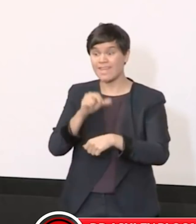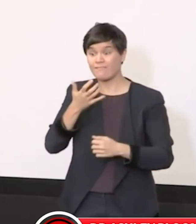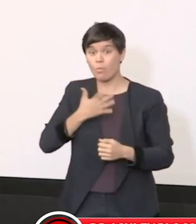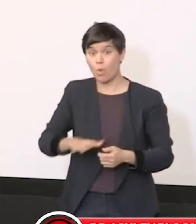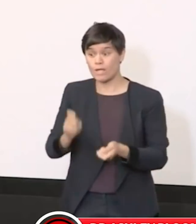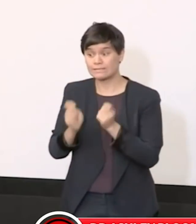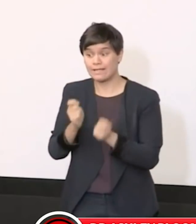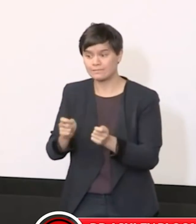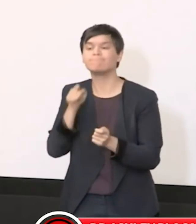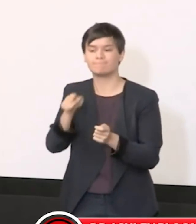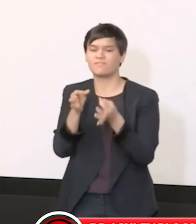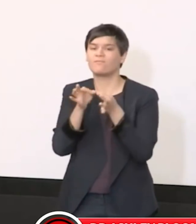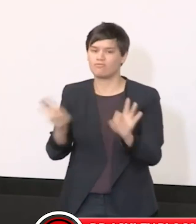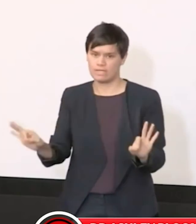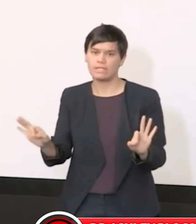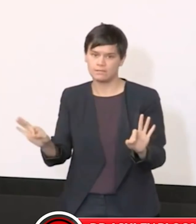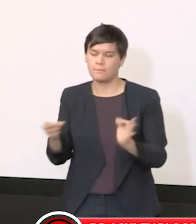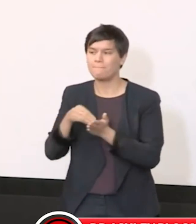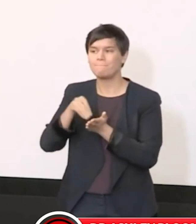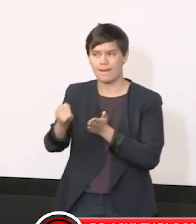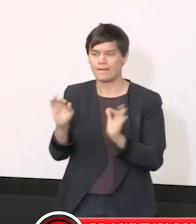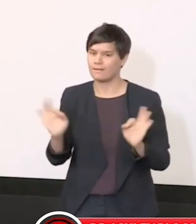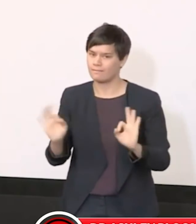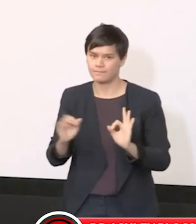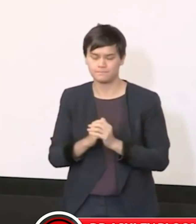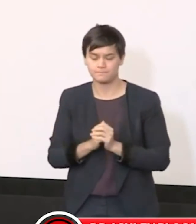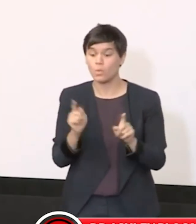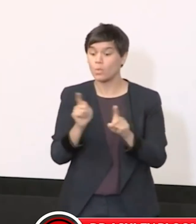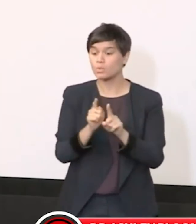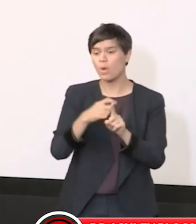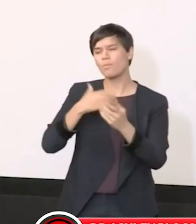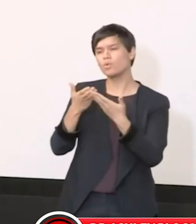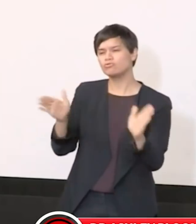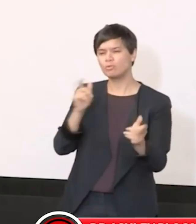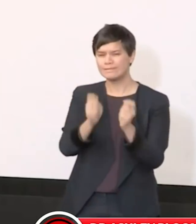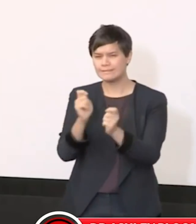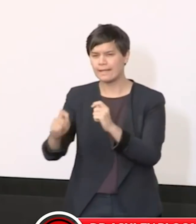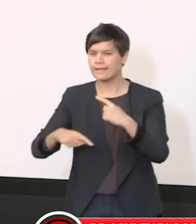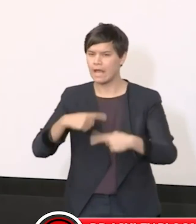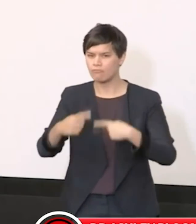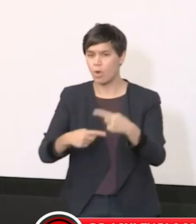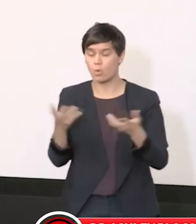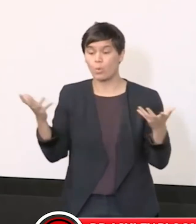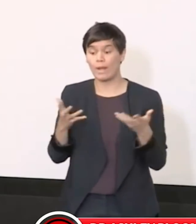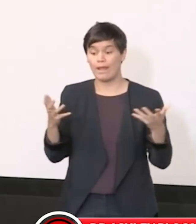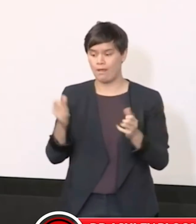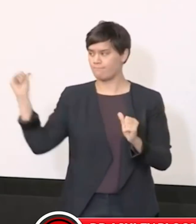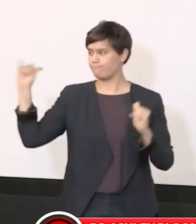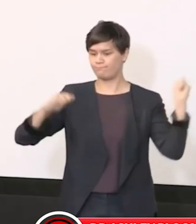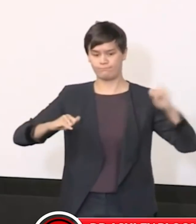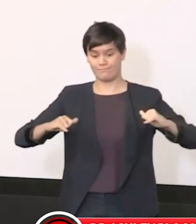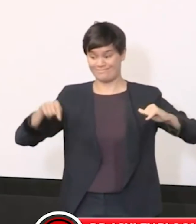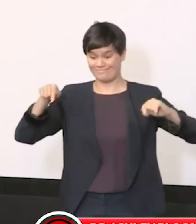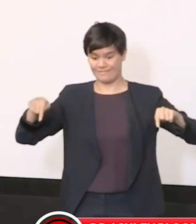There will also continue to be some targeted surveillance testing, and this will be largely focused on the border, but in other places too